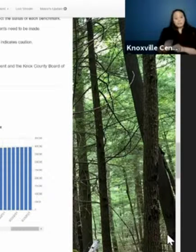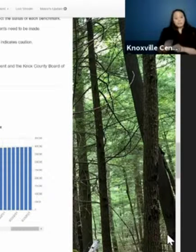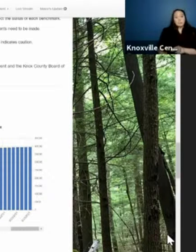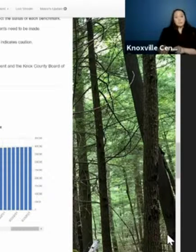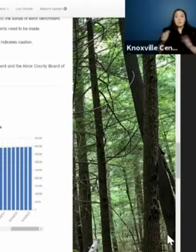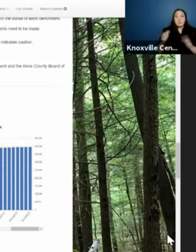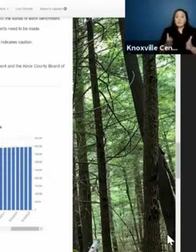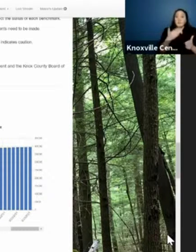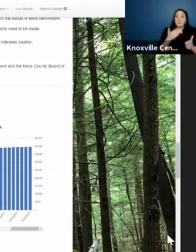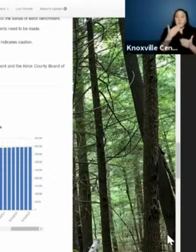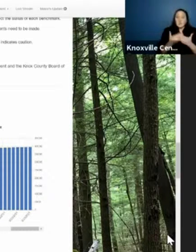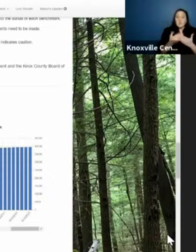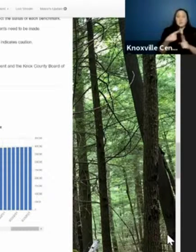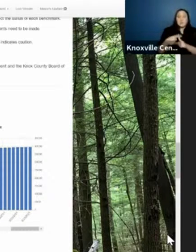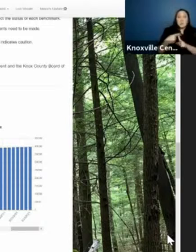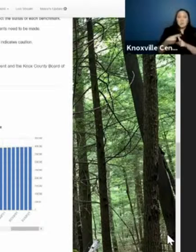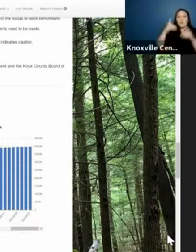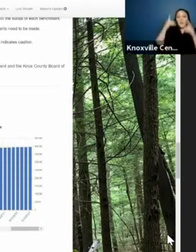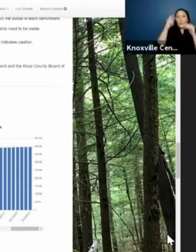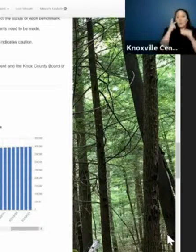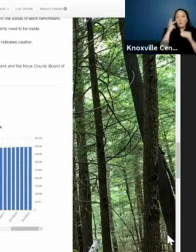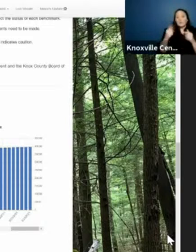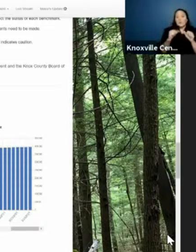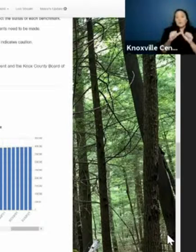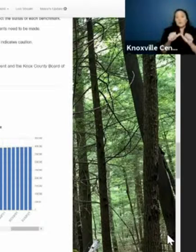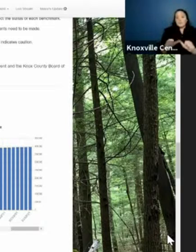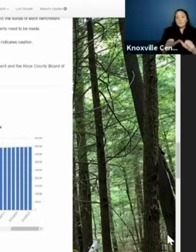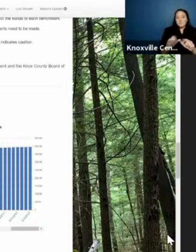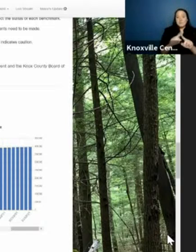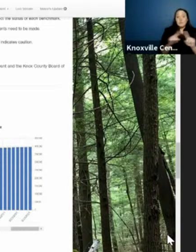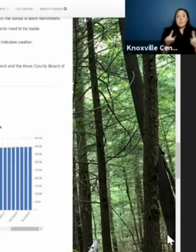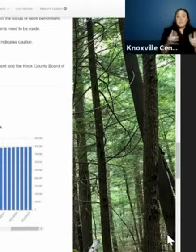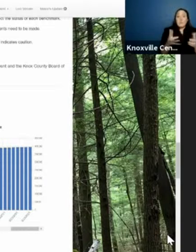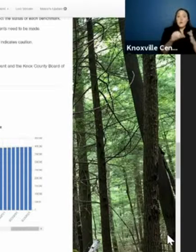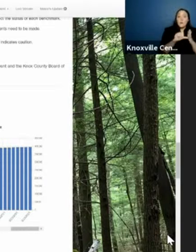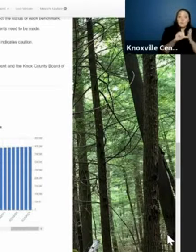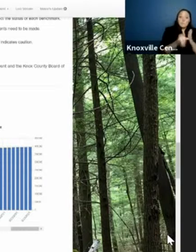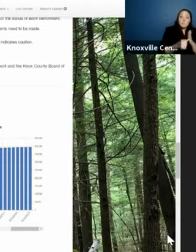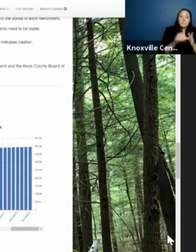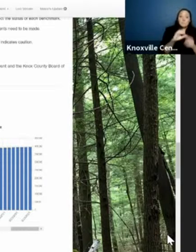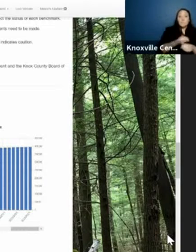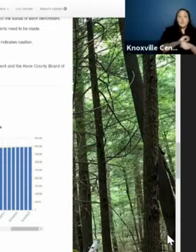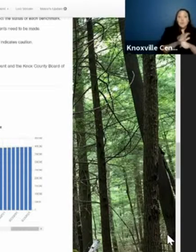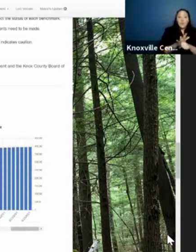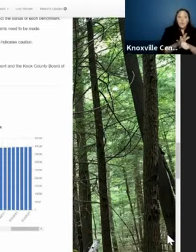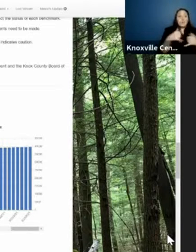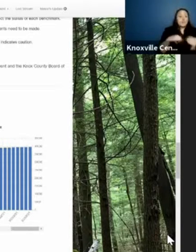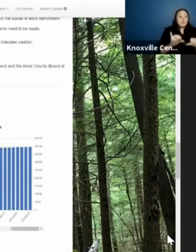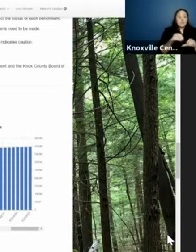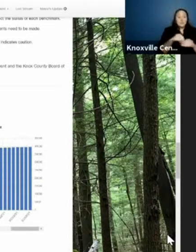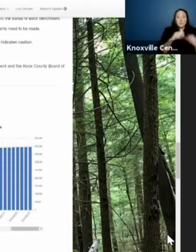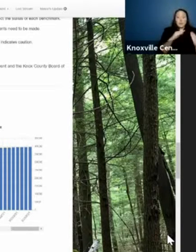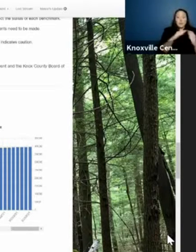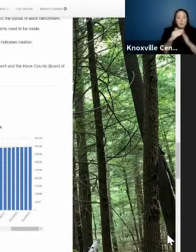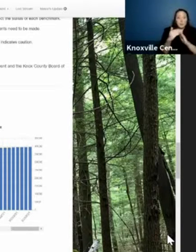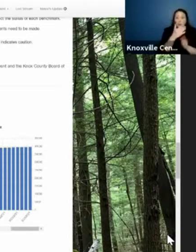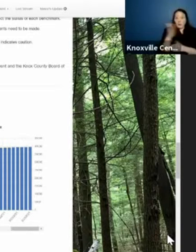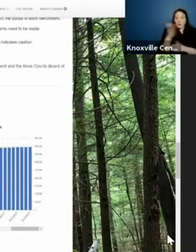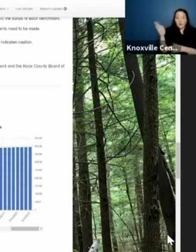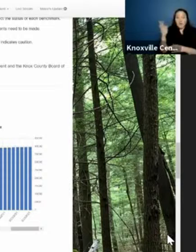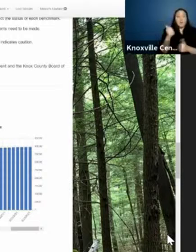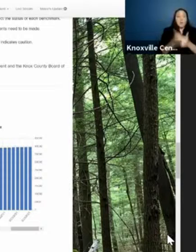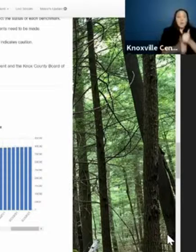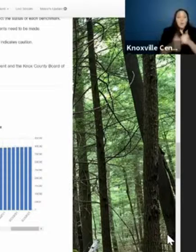and something that we hope to see continue. However, we want to stress that COVID-19 is still very present in our community, and everyone